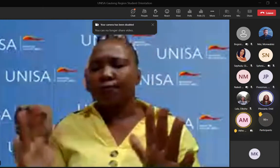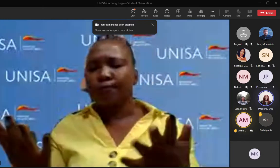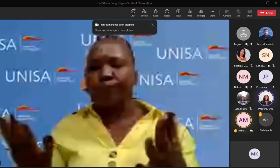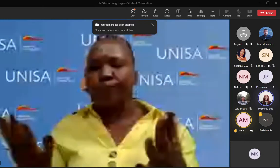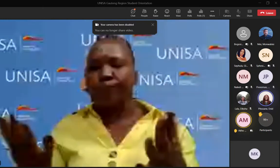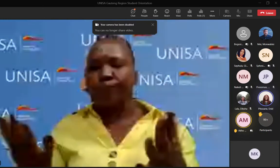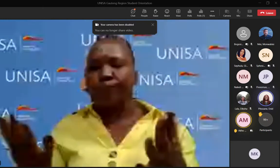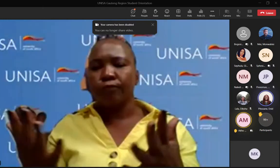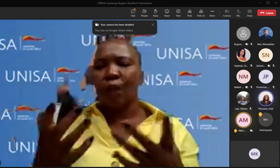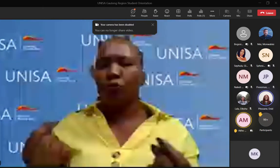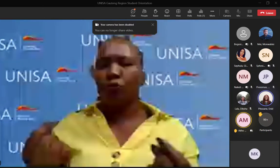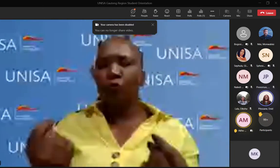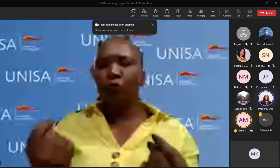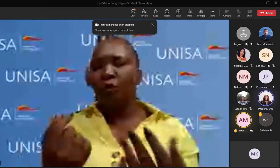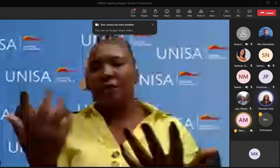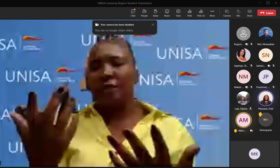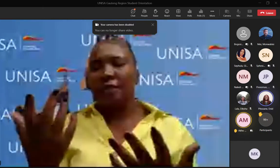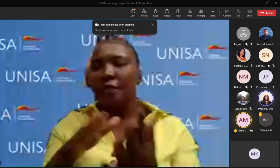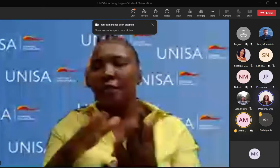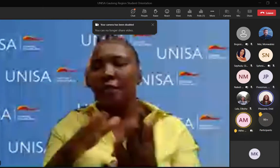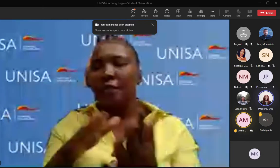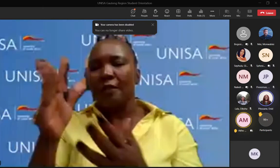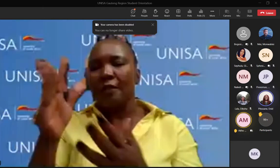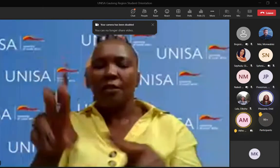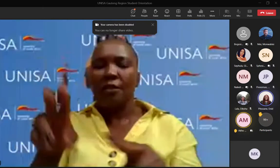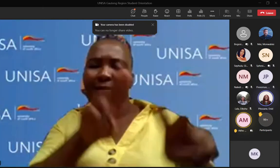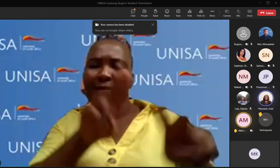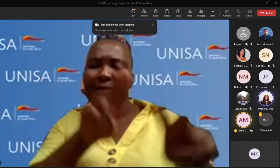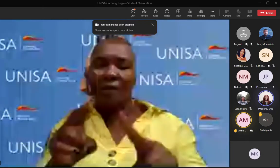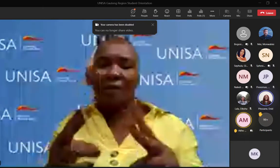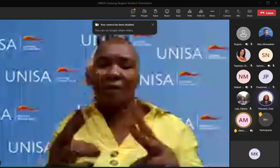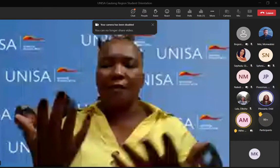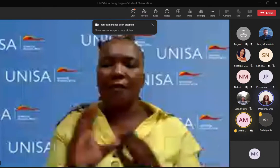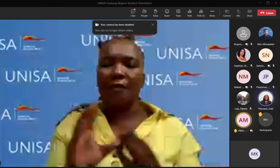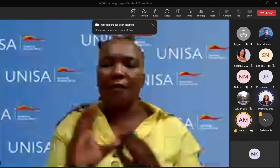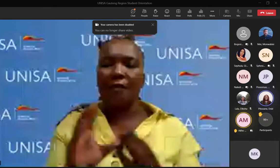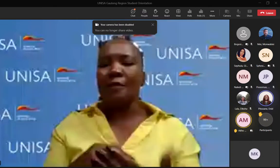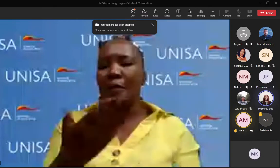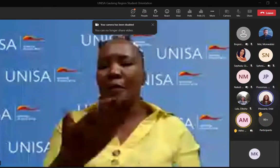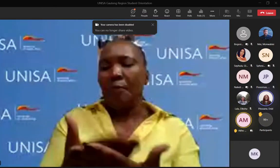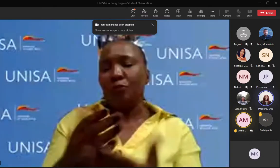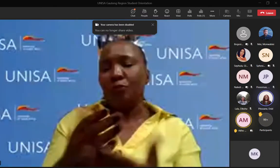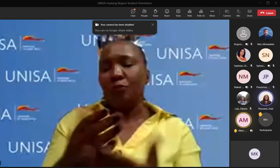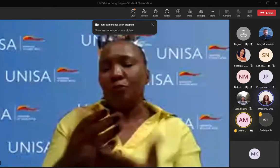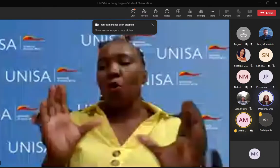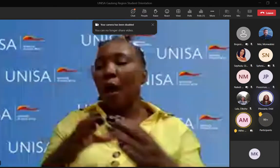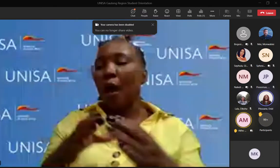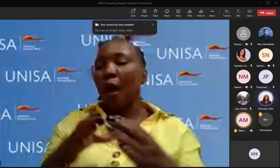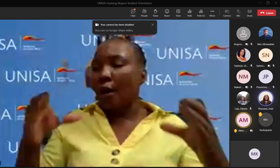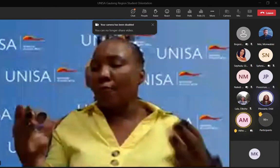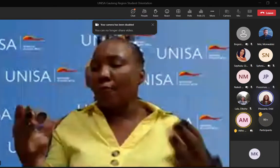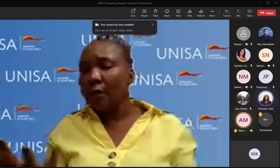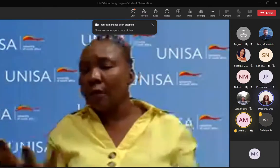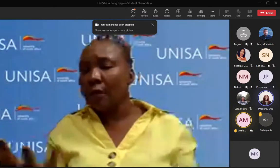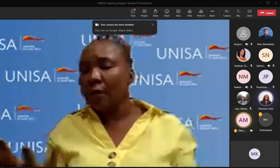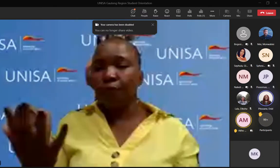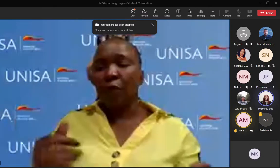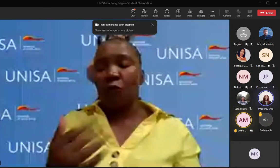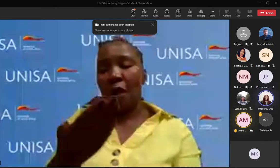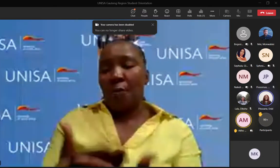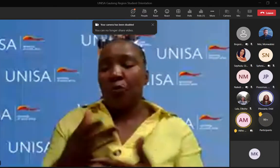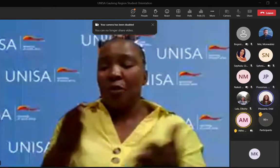check the capabilities and capacities of those who are eligible to serve in the SRC